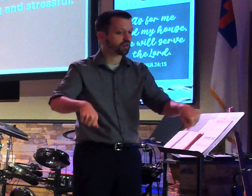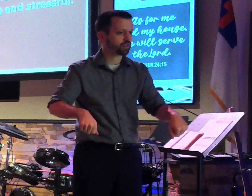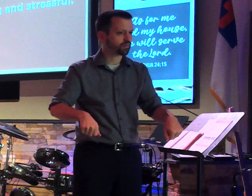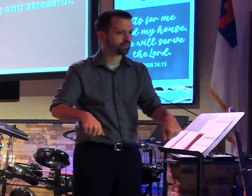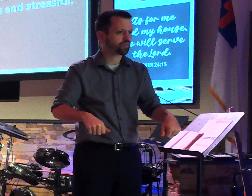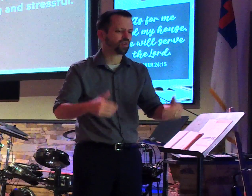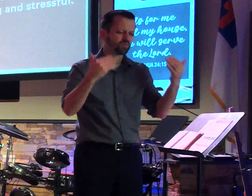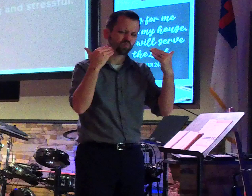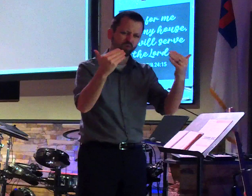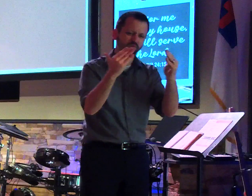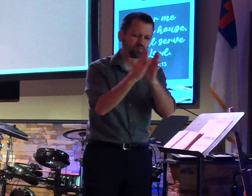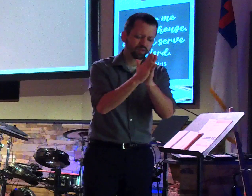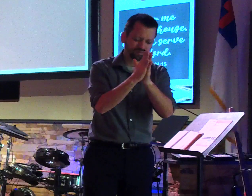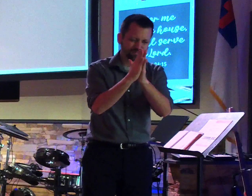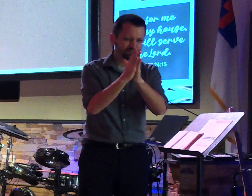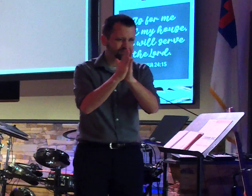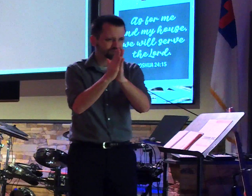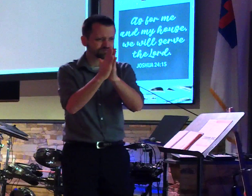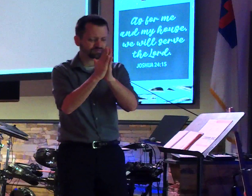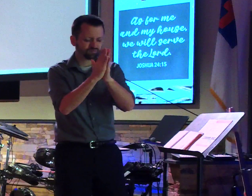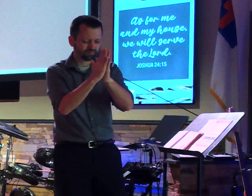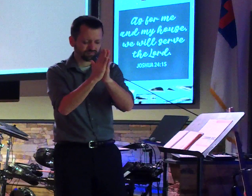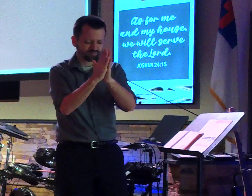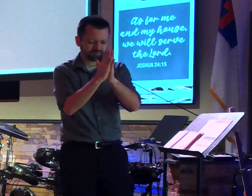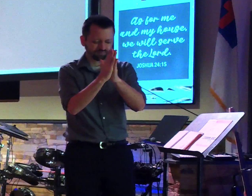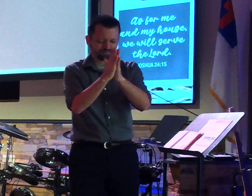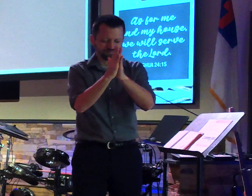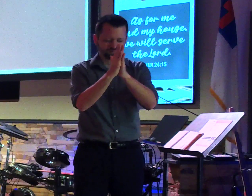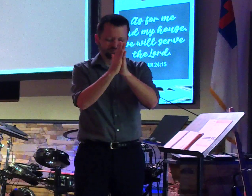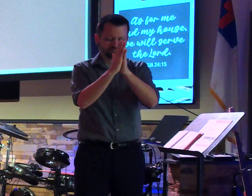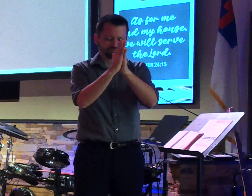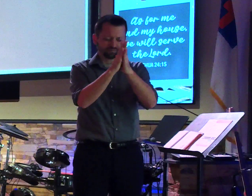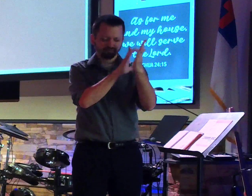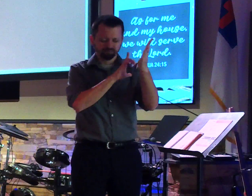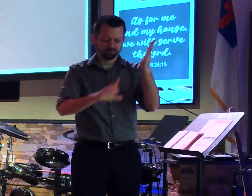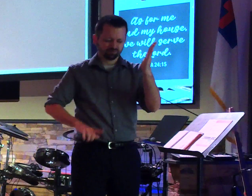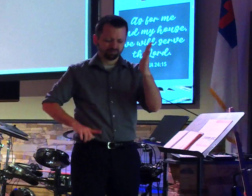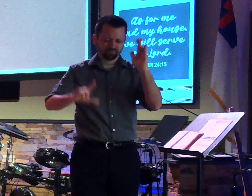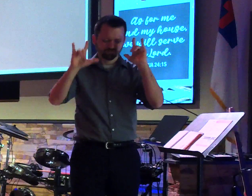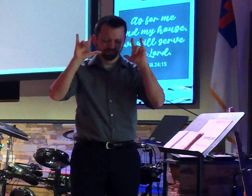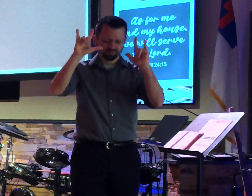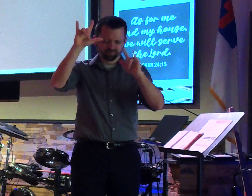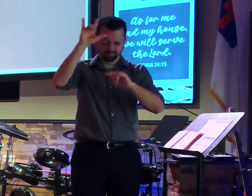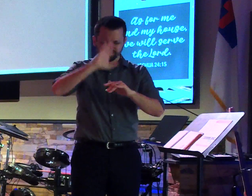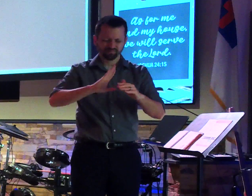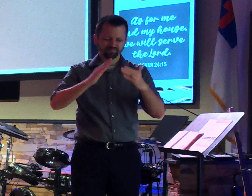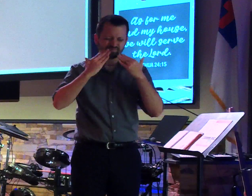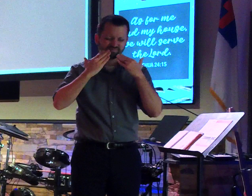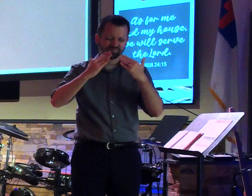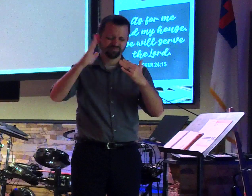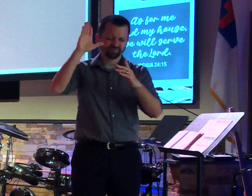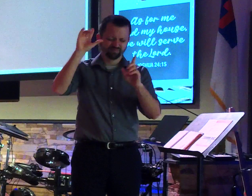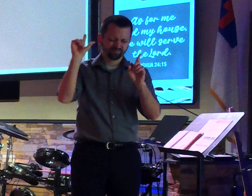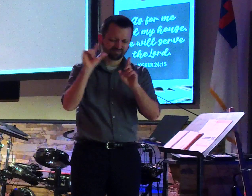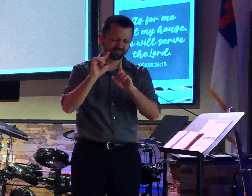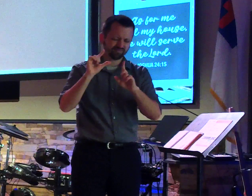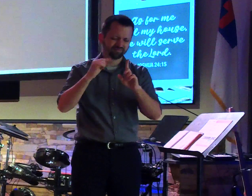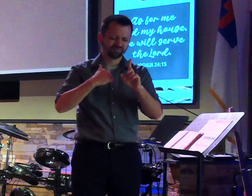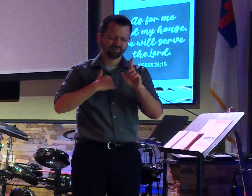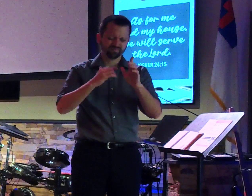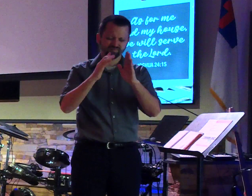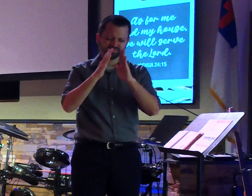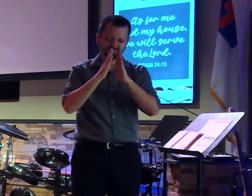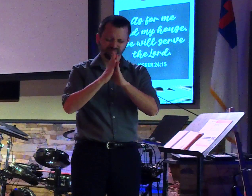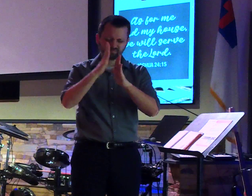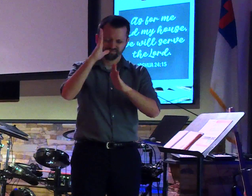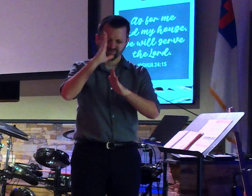Let's pray. Let's pray together. Lord, we love you, God, and we thank you for your word today. And we just pray, God, that